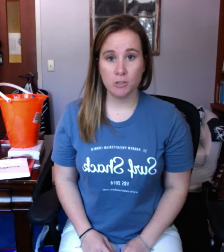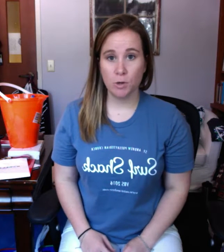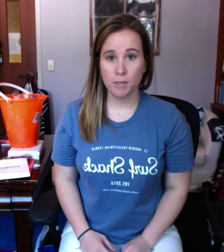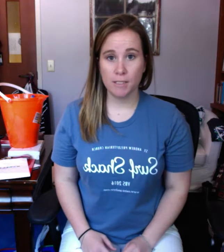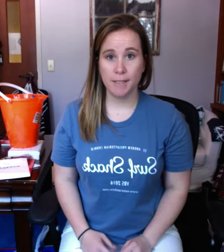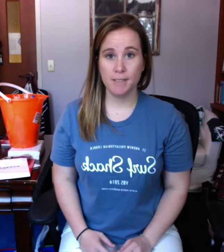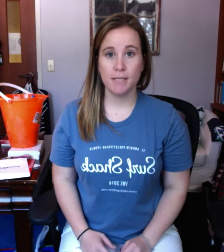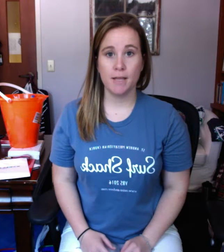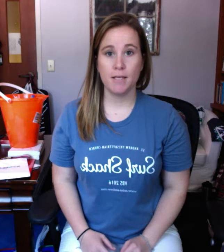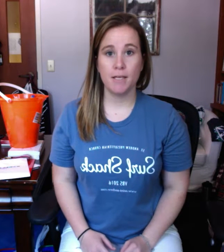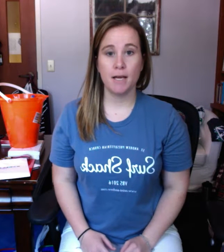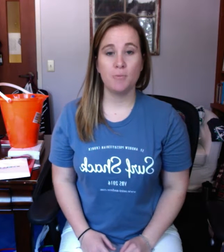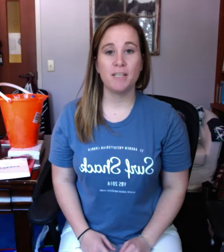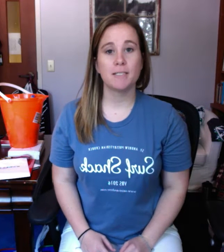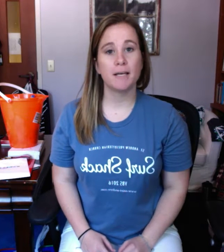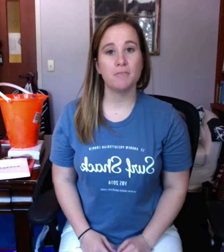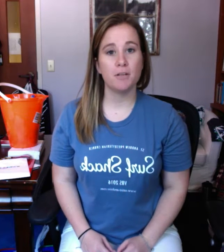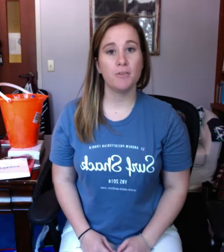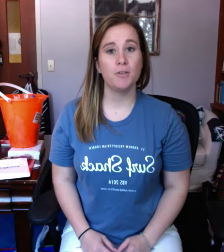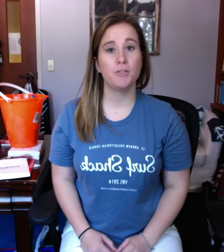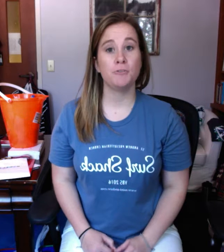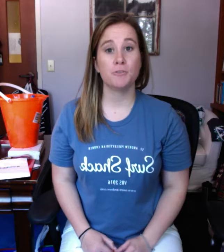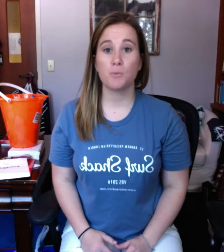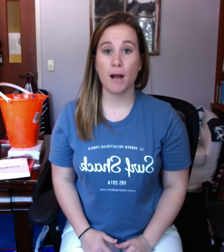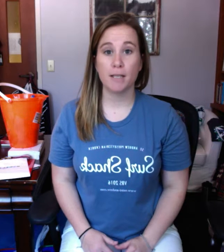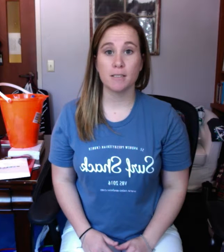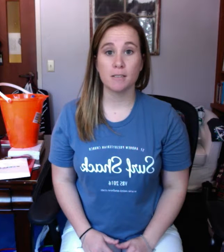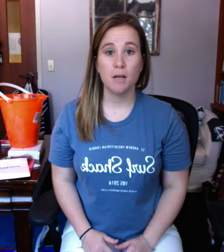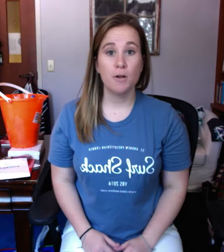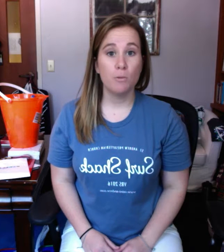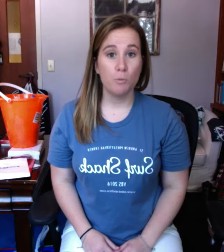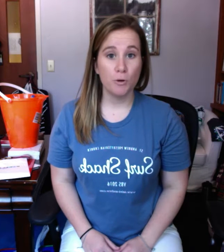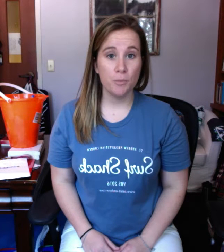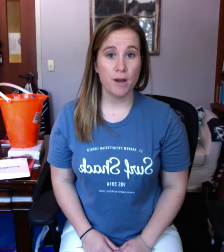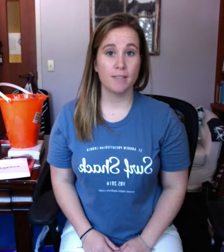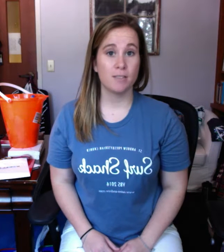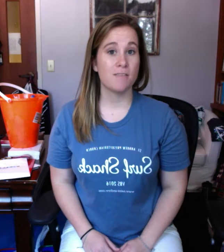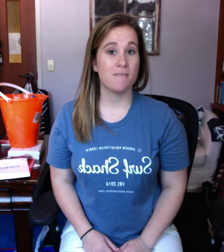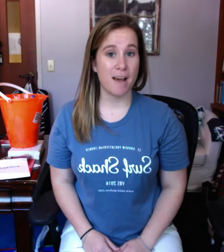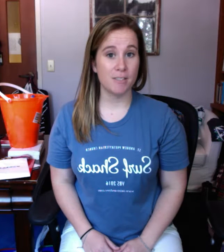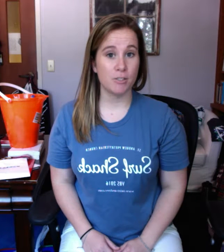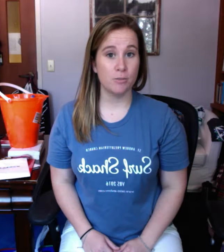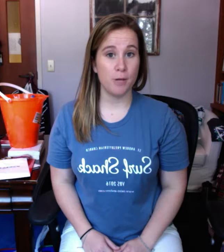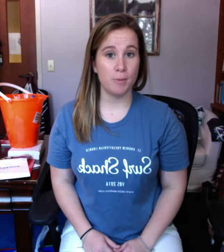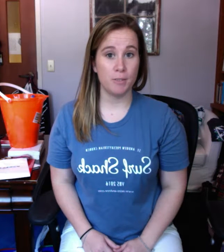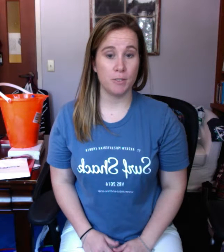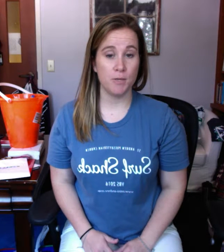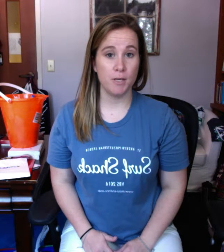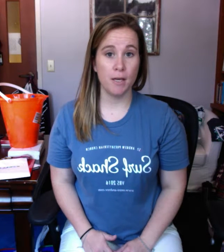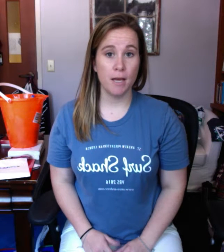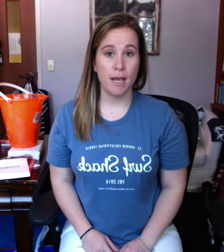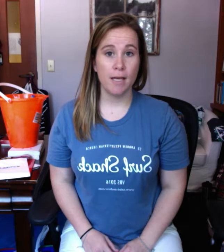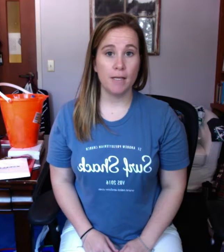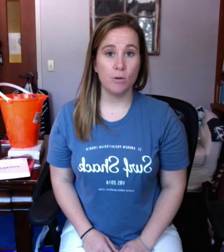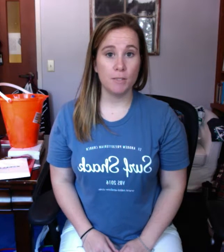all the signs, and then I'll make a second video that you can use to practice. The more you practice, the faster you'll be able to be, and ultimately